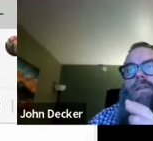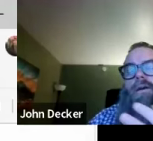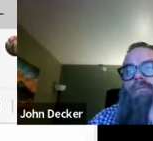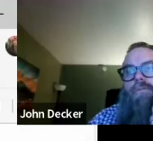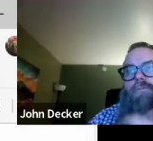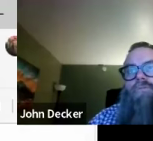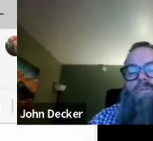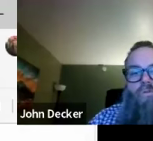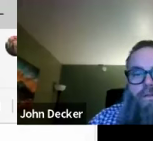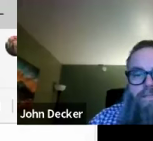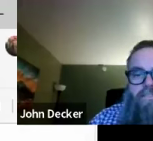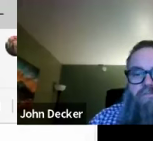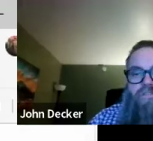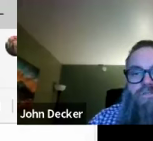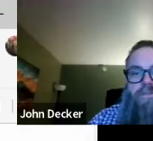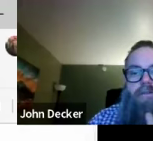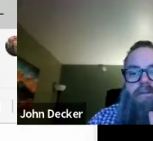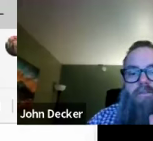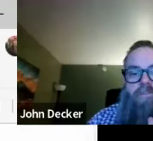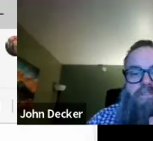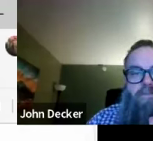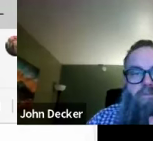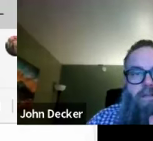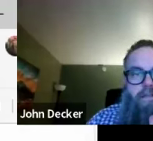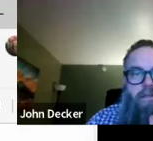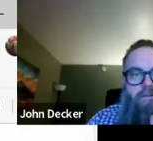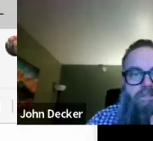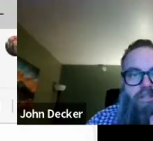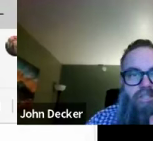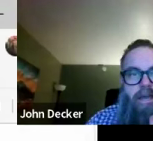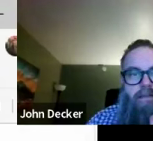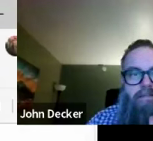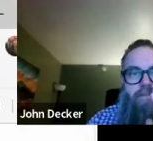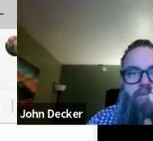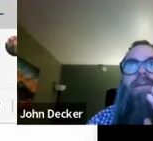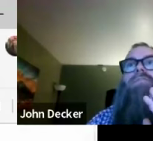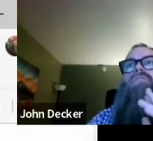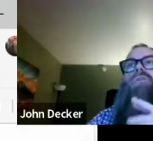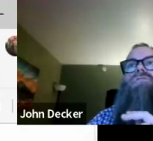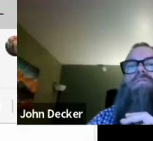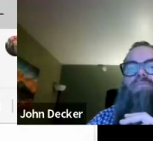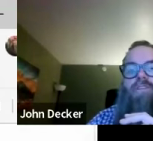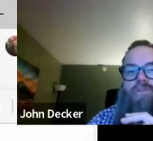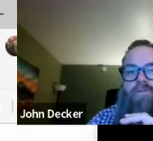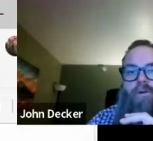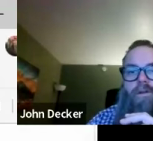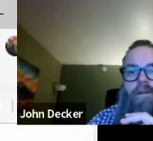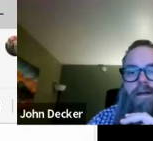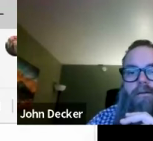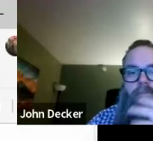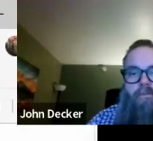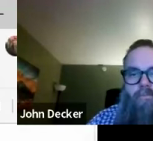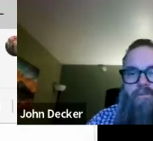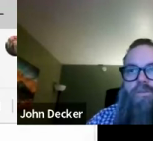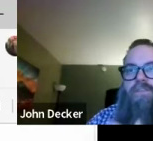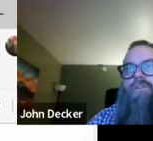this is just one of a few different quality incentive measures. So let me just see real quickly. I'll just check the chat and see if anyone has any questions. It's pretty